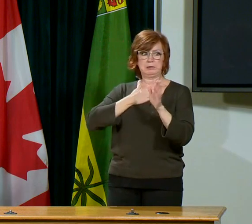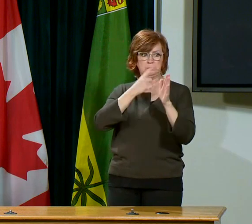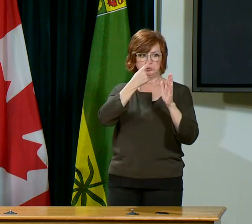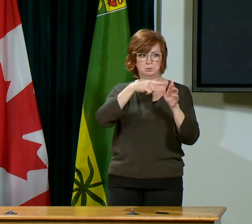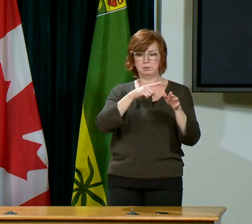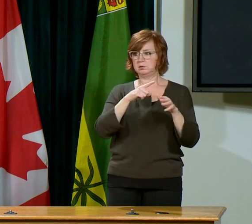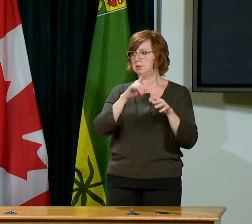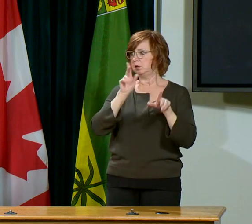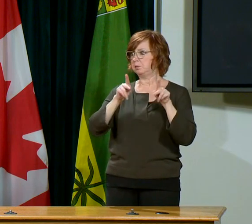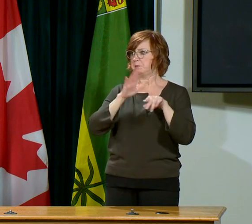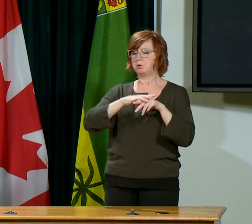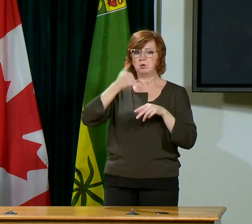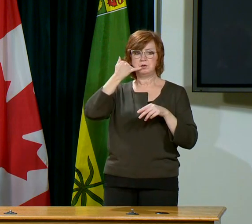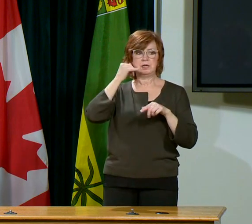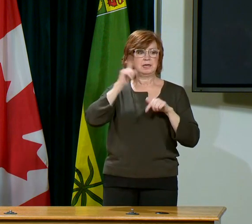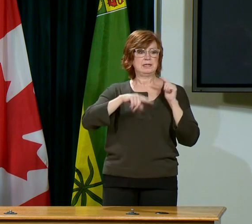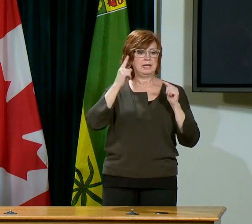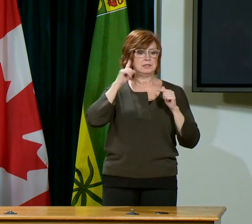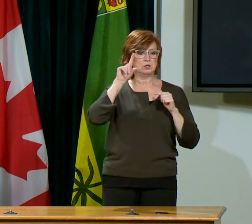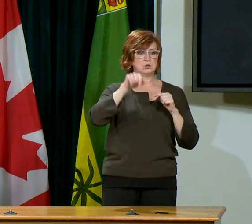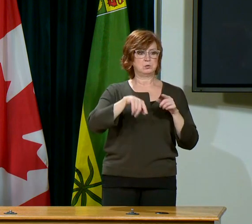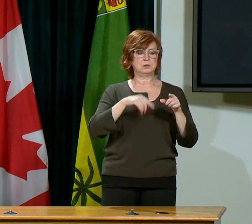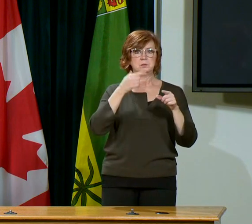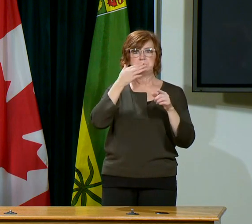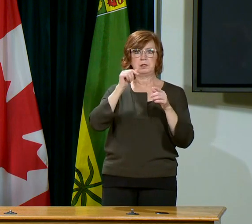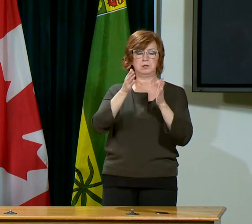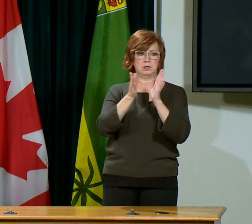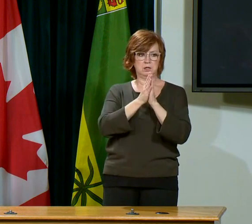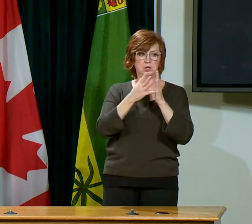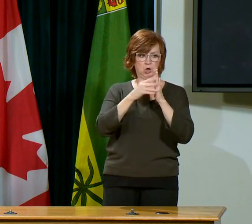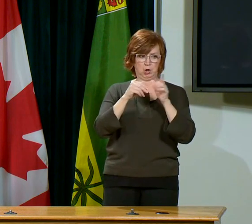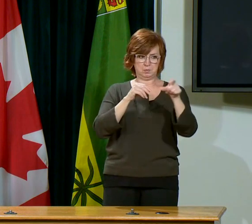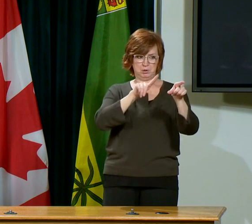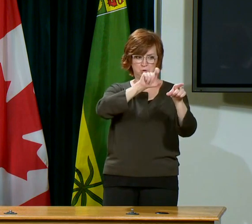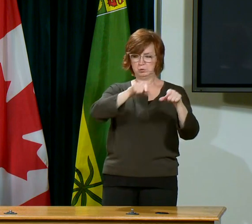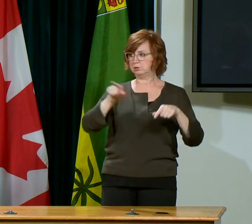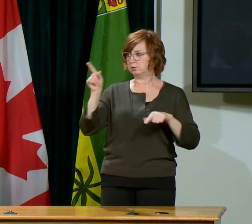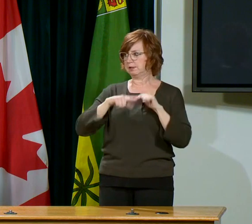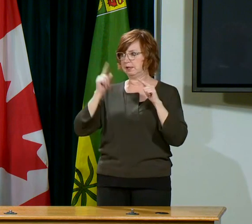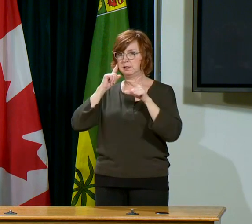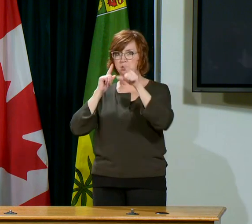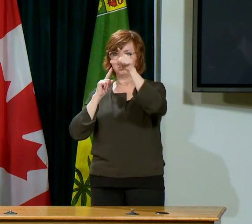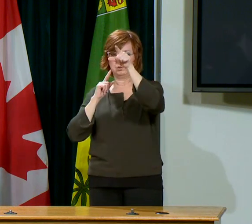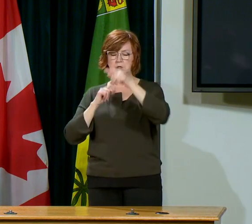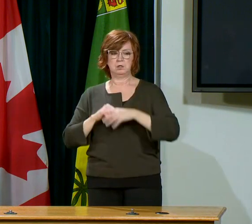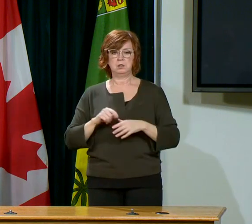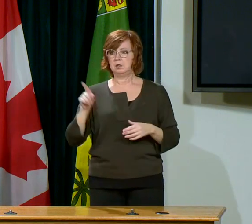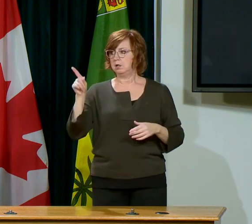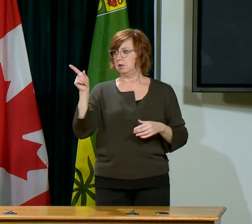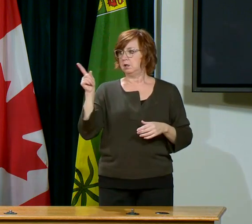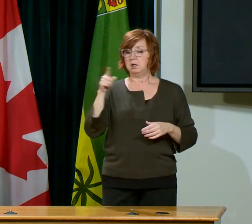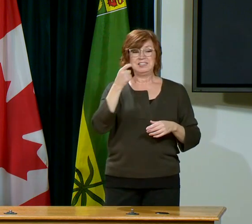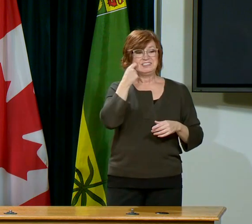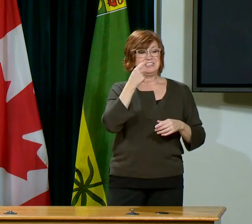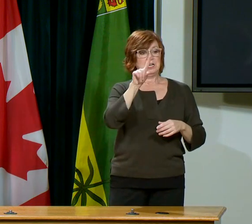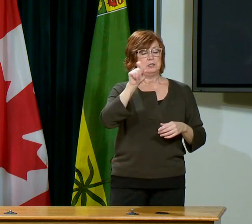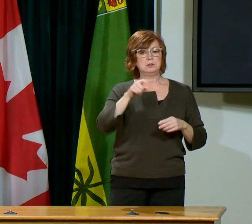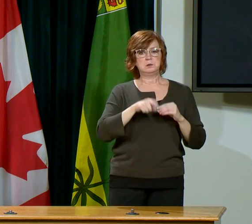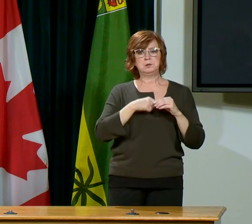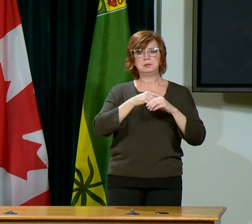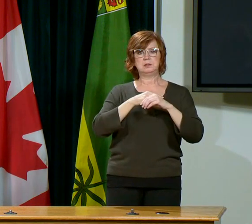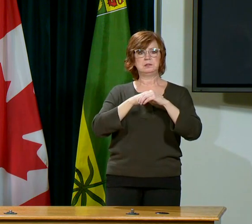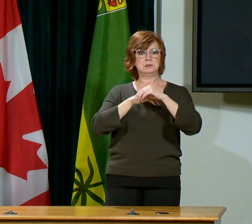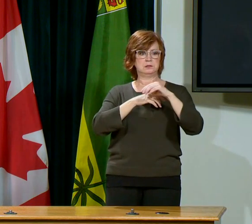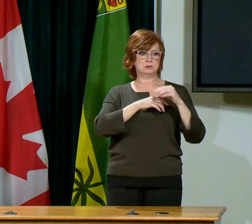message that folks on the line are having a hard time hearing the question, so I'll just repeat the question so that everyone can have Sure. that. The question was related to the defensive strategy. How is that